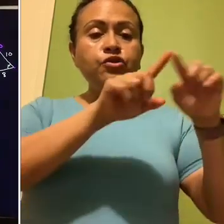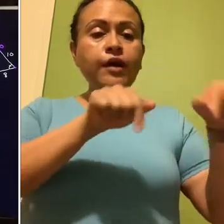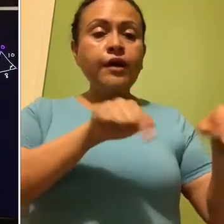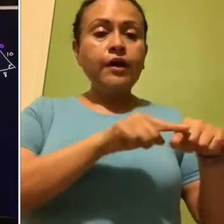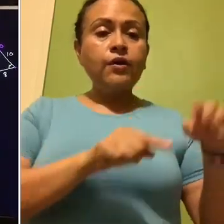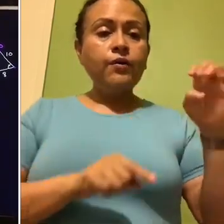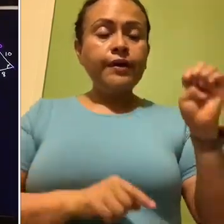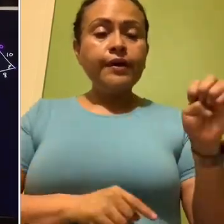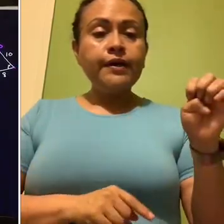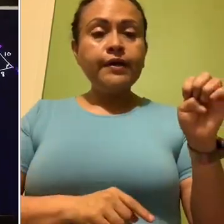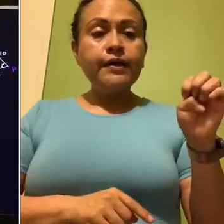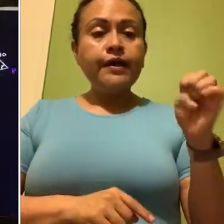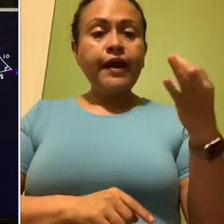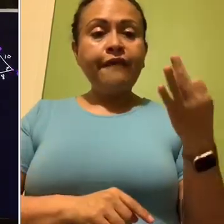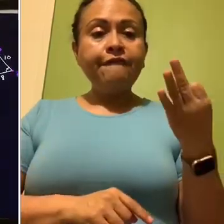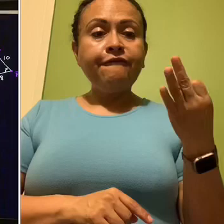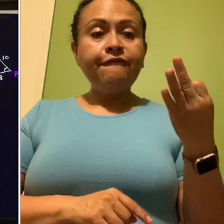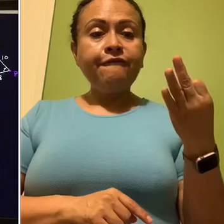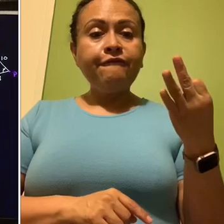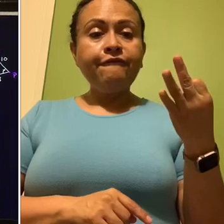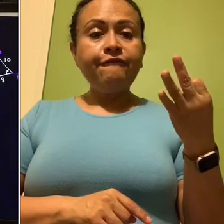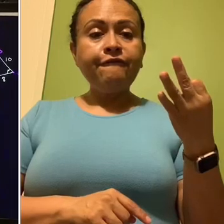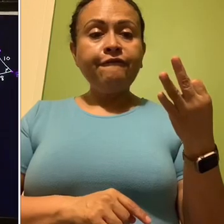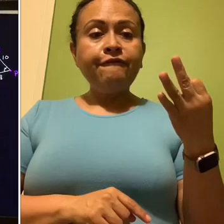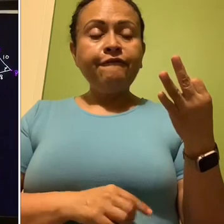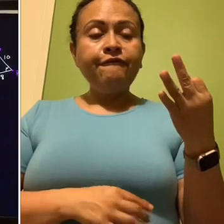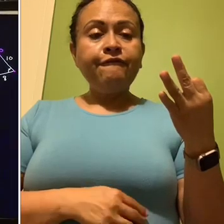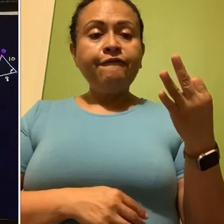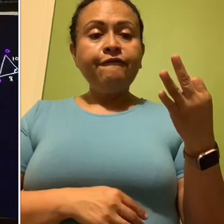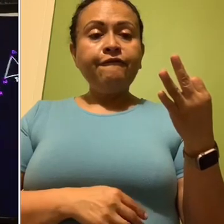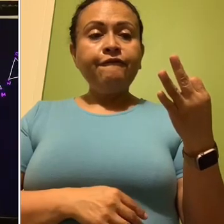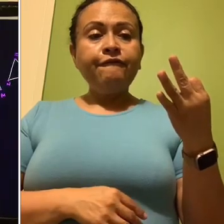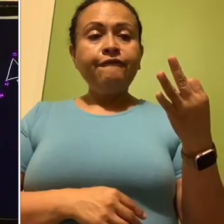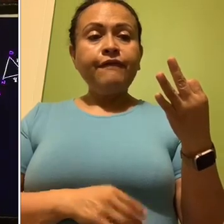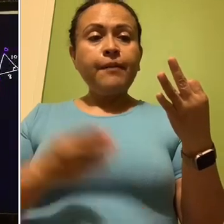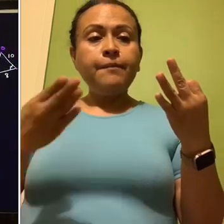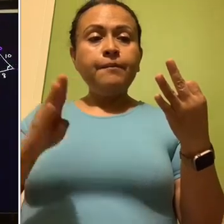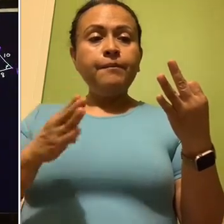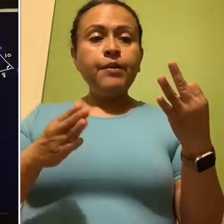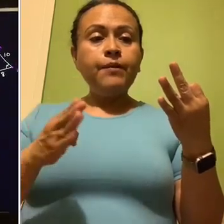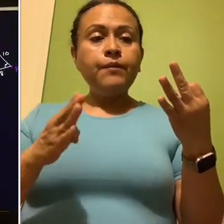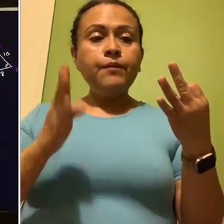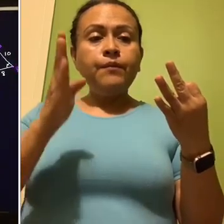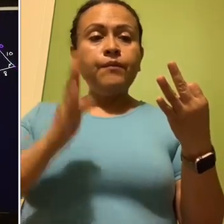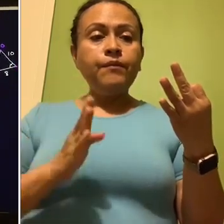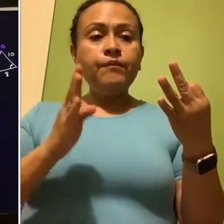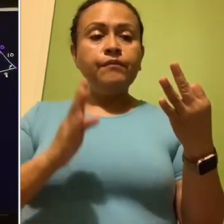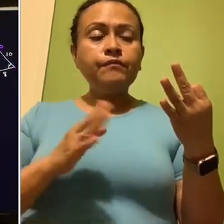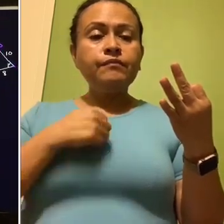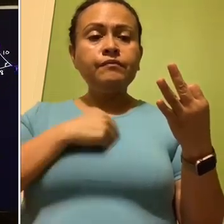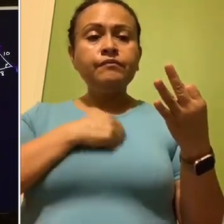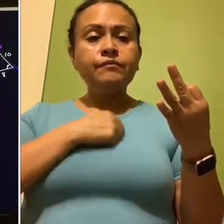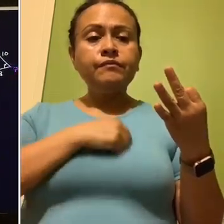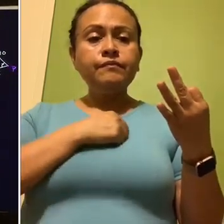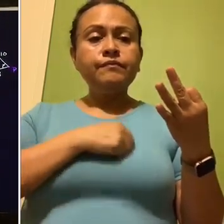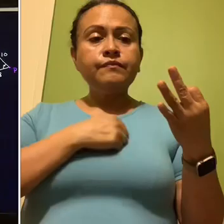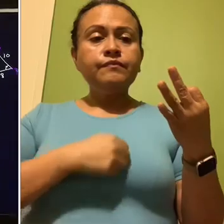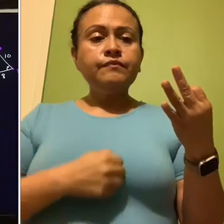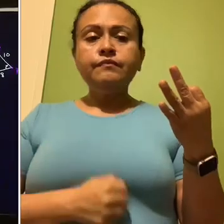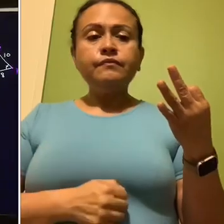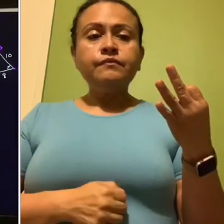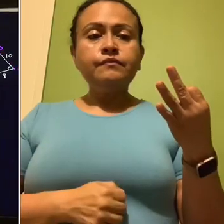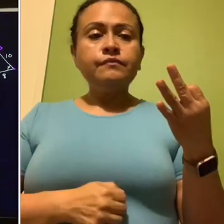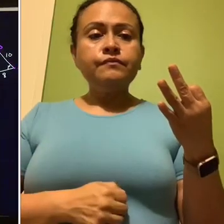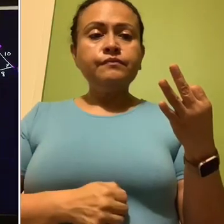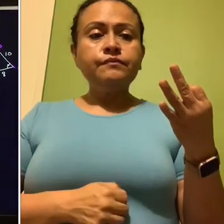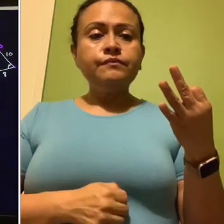Triangle E, and then I'll go along the blue side, F, and I'll go along the blue side over here. Oh, sorry, let